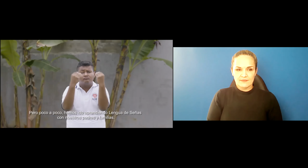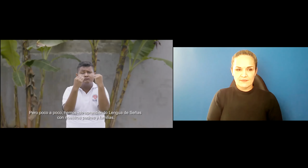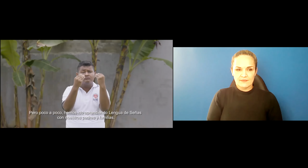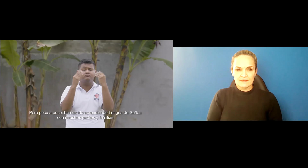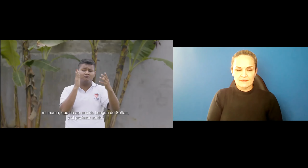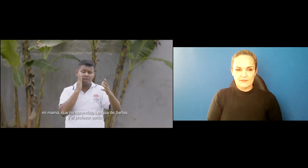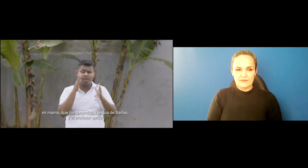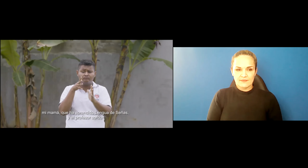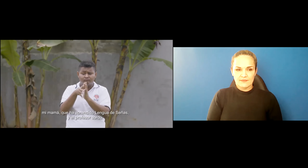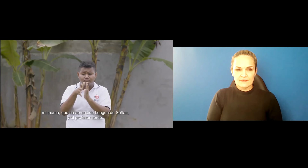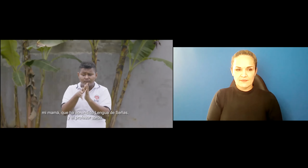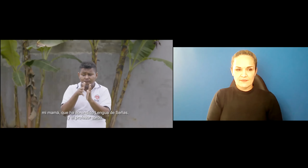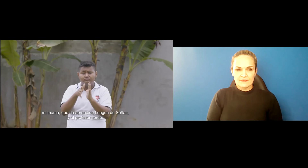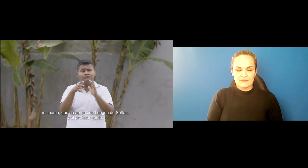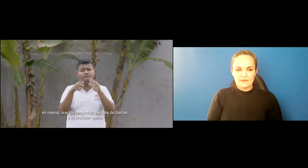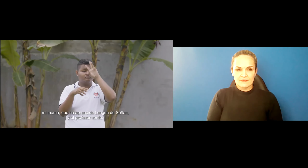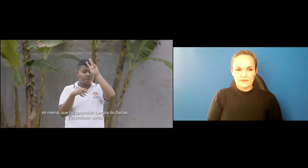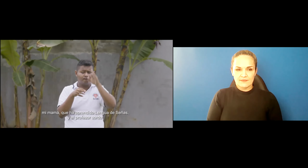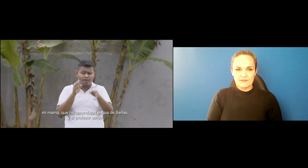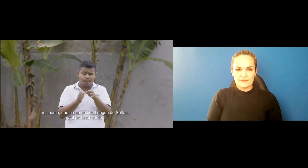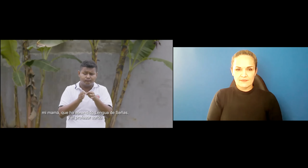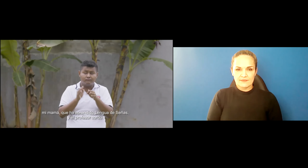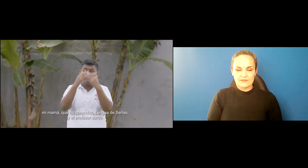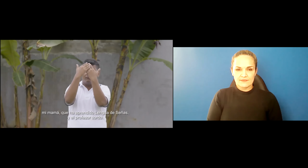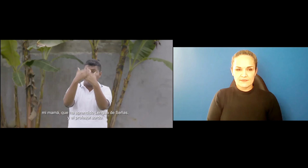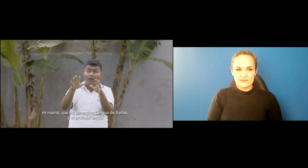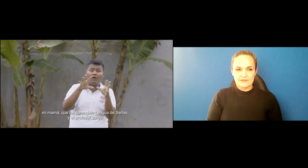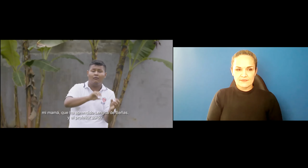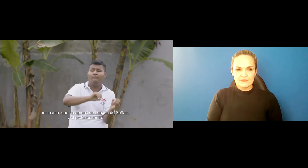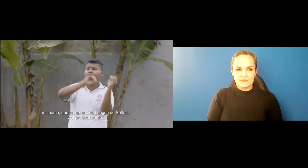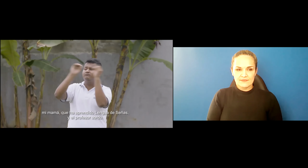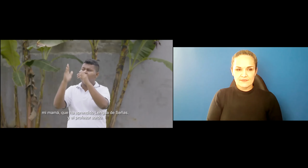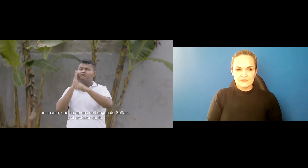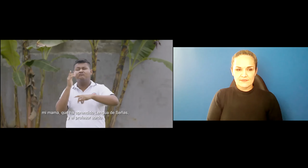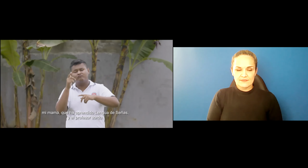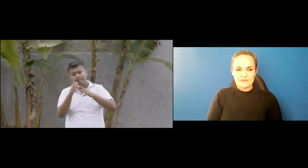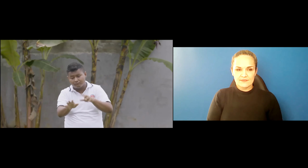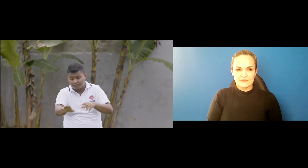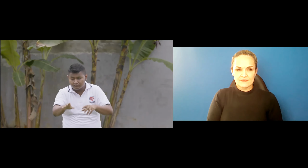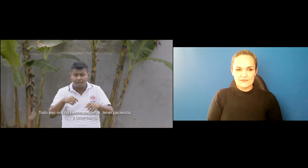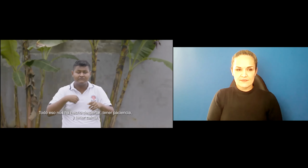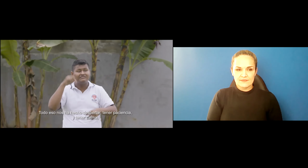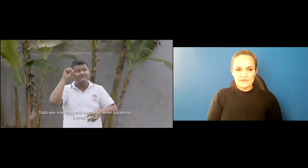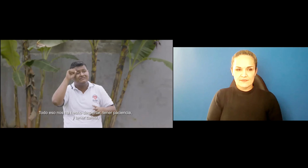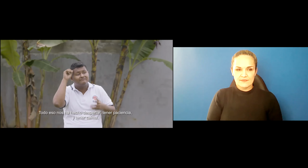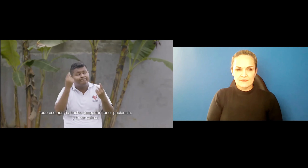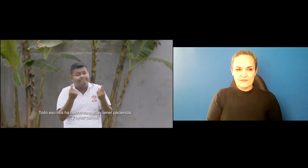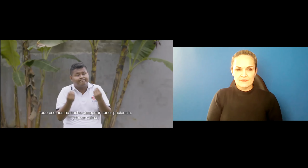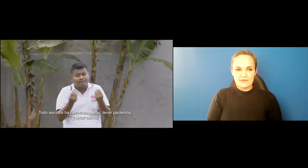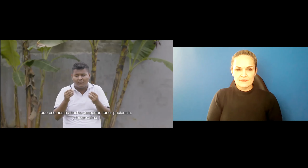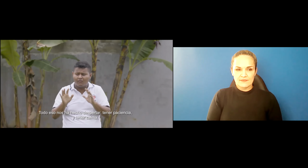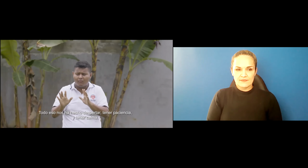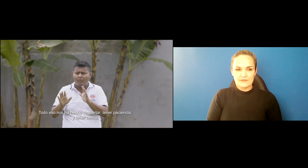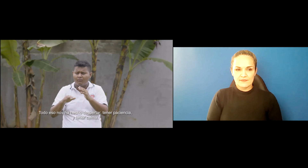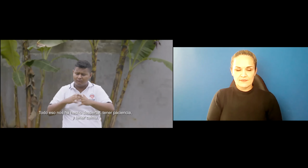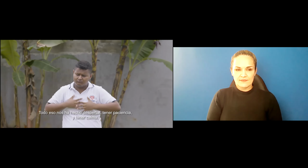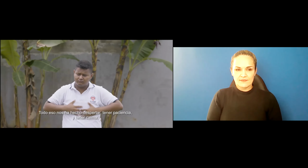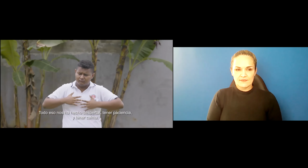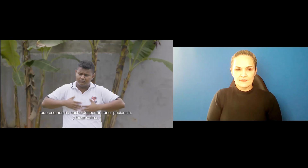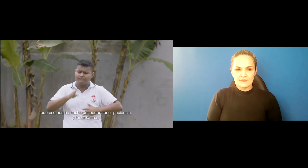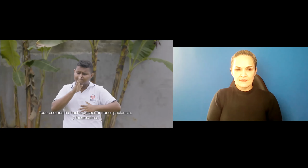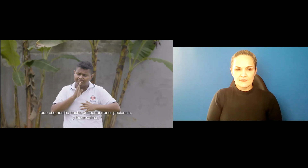were taught, we learned here sign language. My mother learned sign language, the professors also. Everything